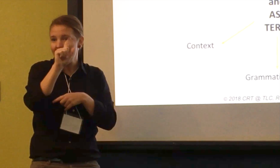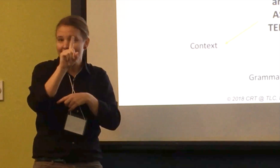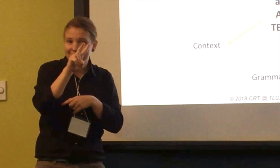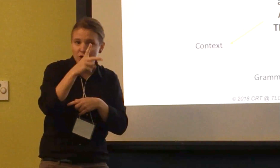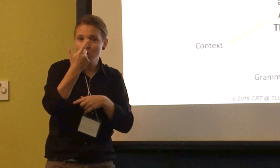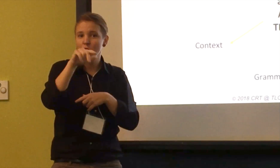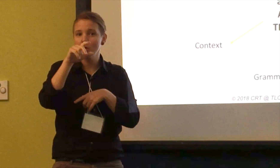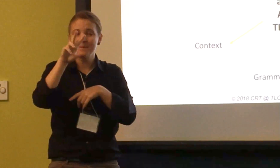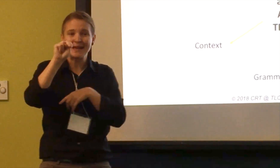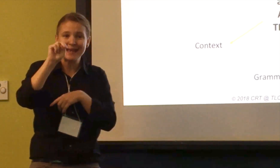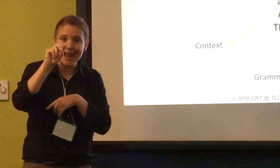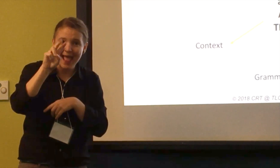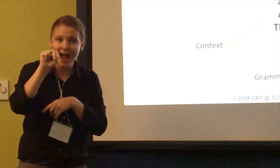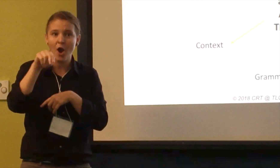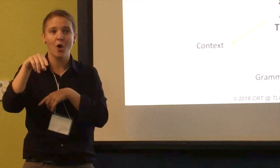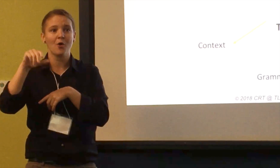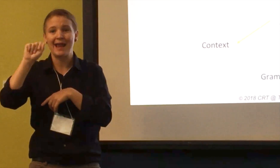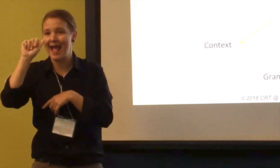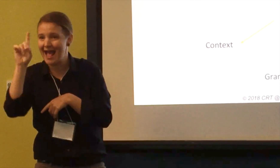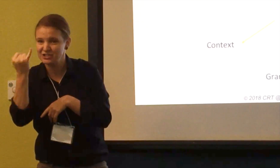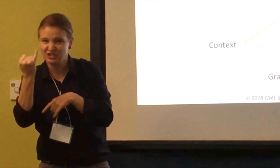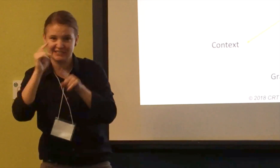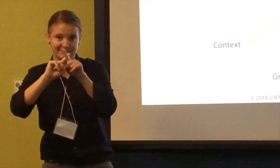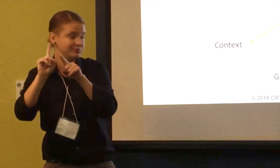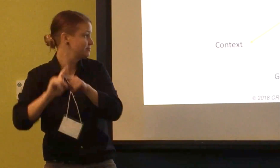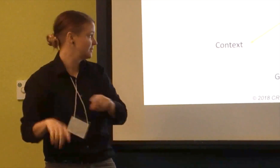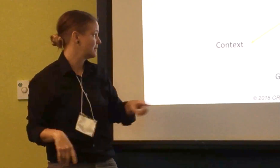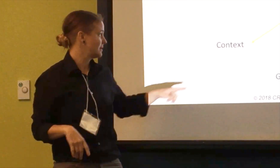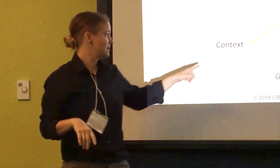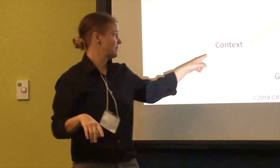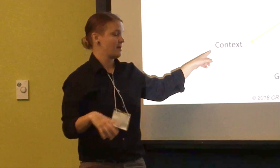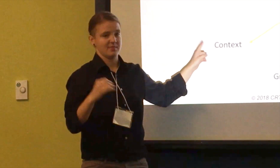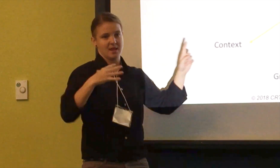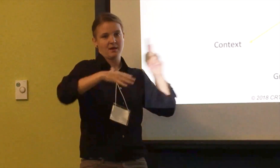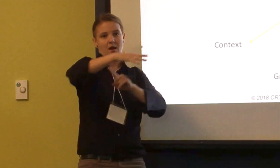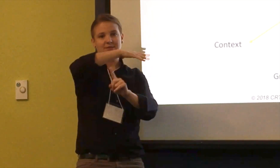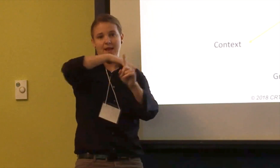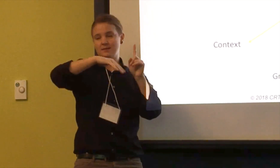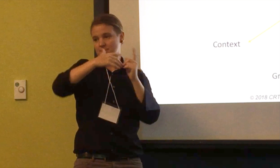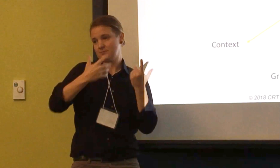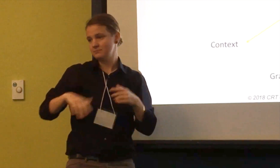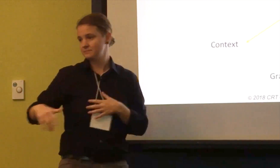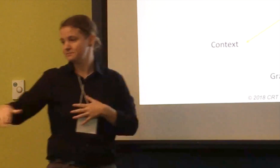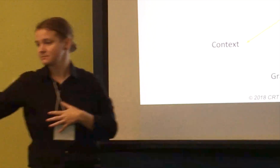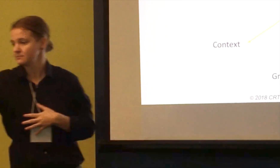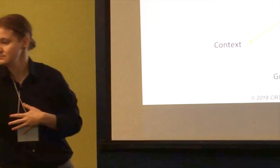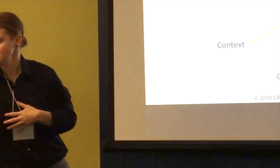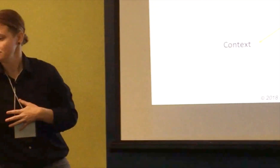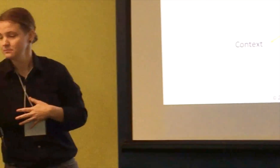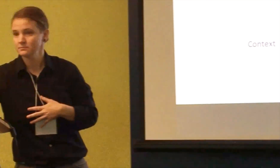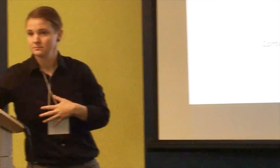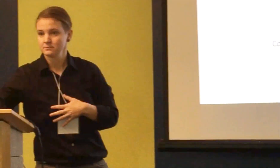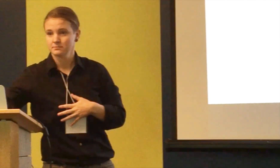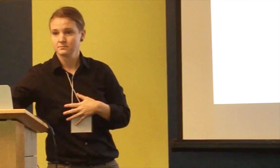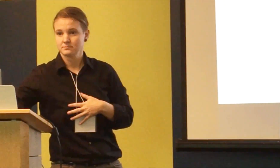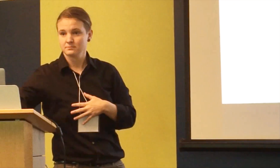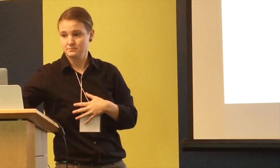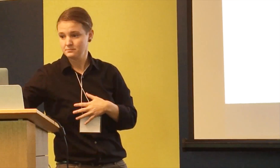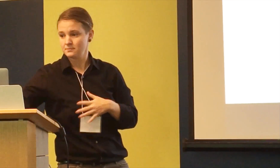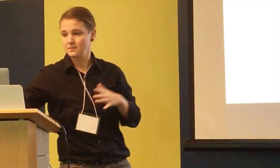academic. Grammatical form, you know that it's a noun, an adjective, an adverb by its conjugation. And then, of course, you have the context, the